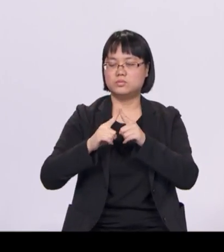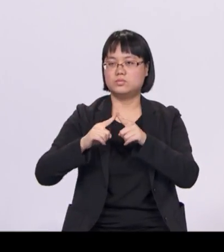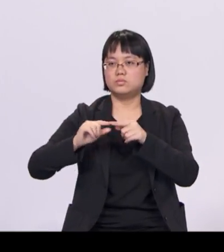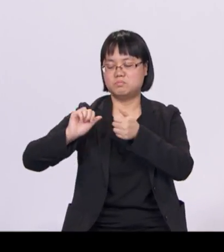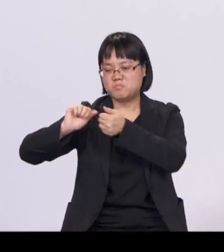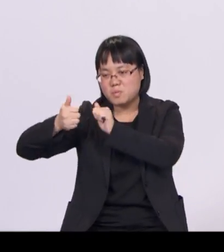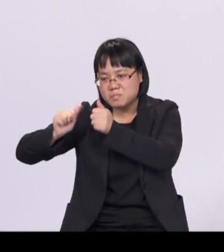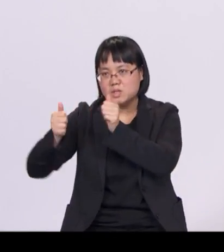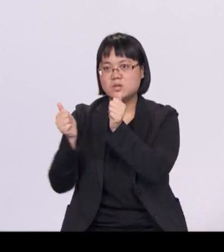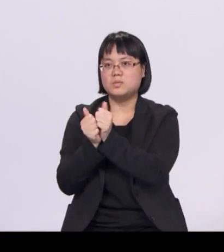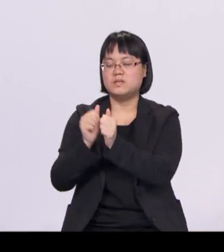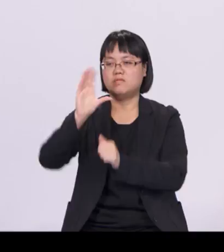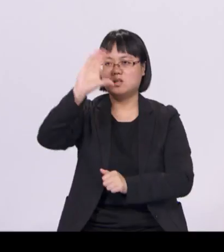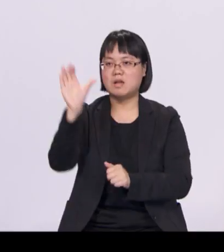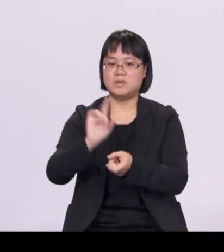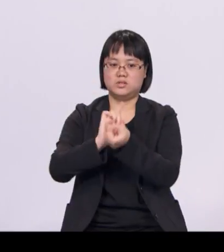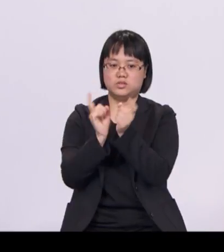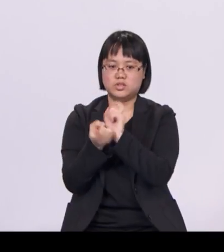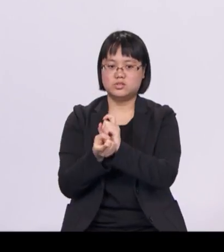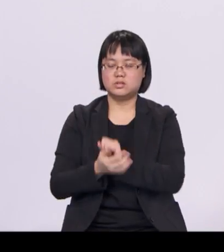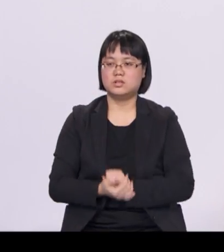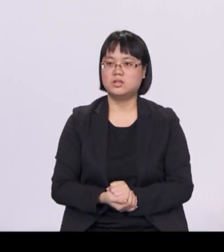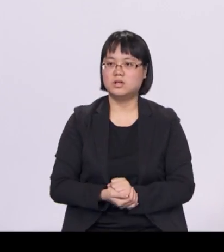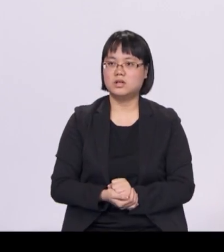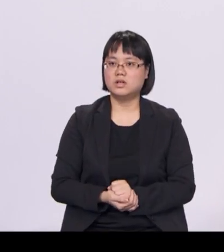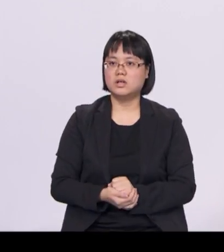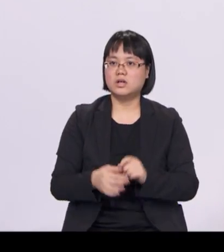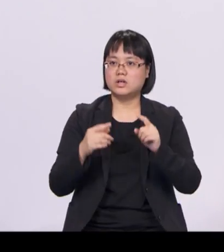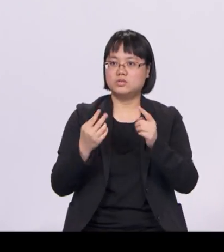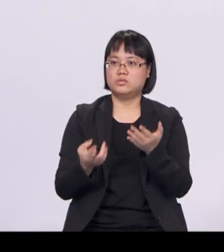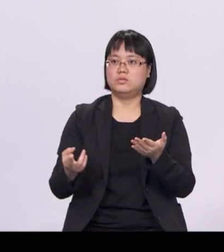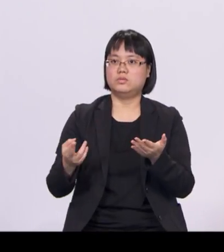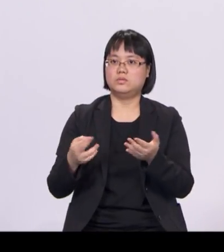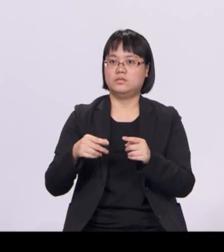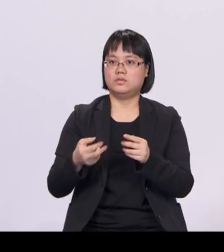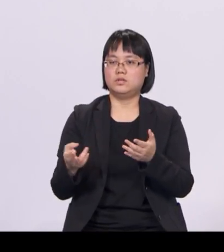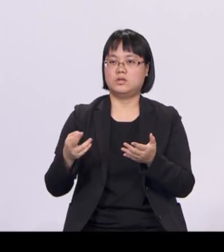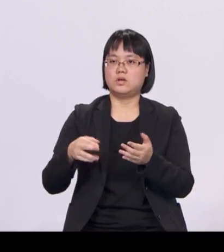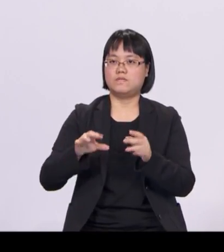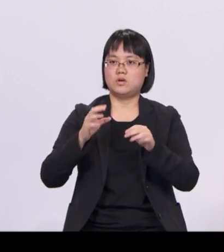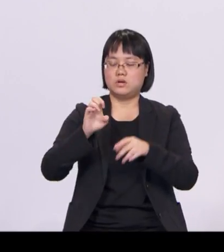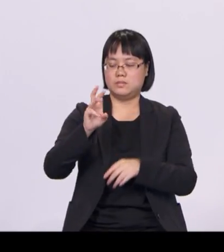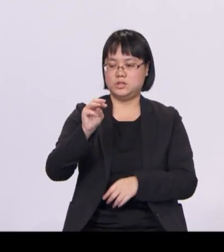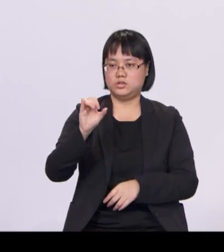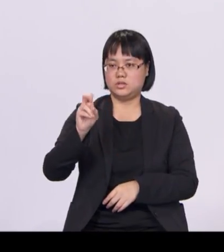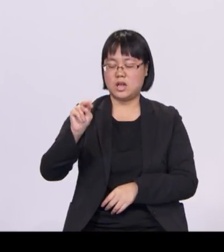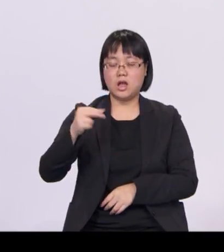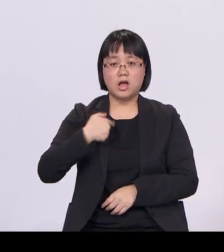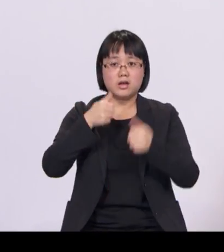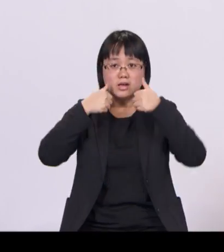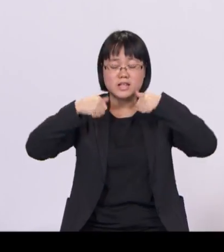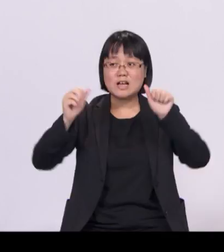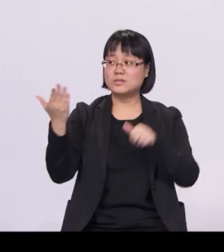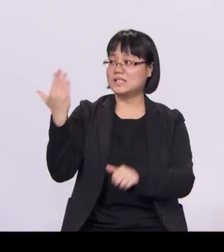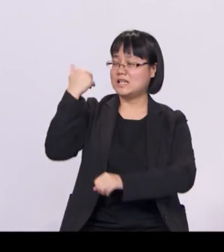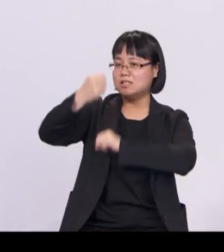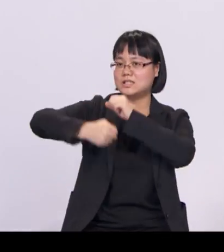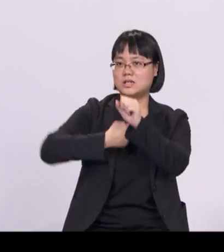To encourage companies to further reduce emissions, I announced last year that we intend to implement a carbon tax